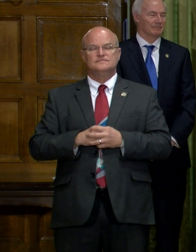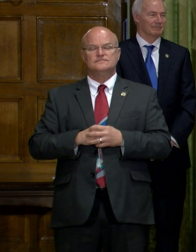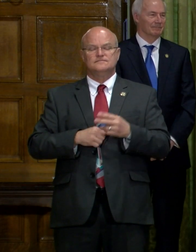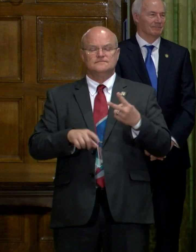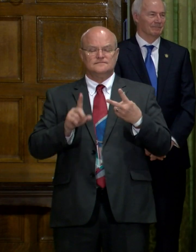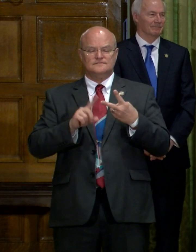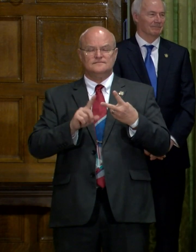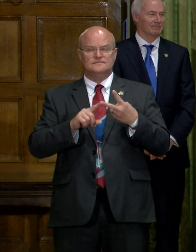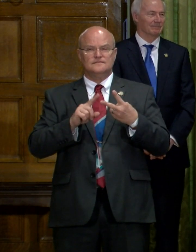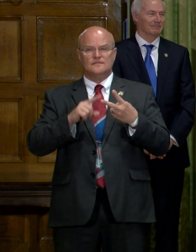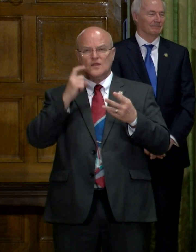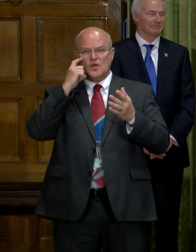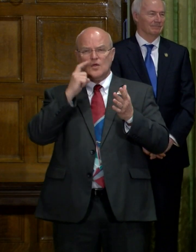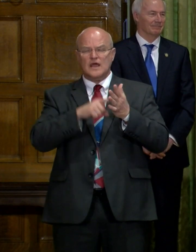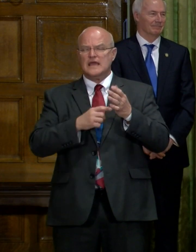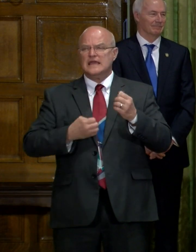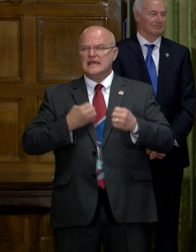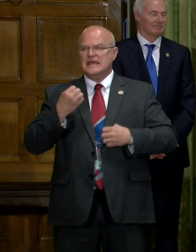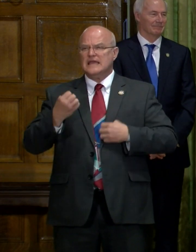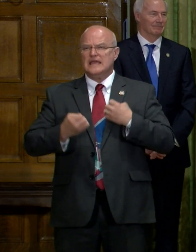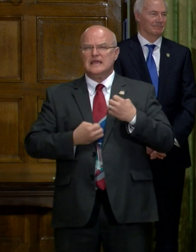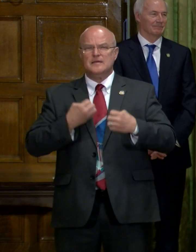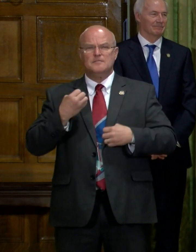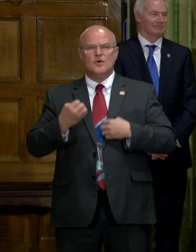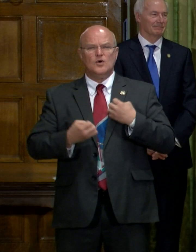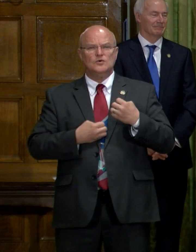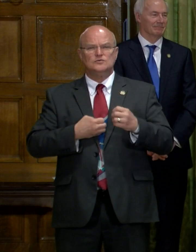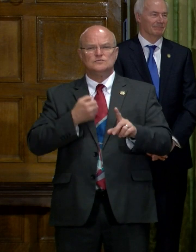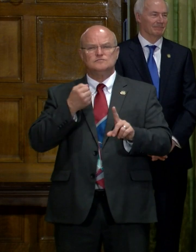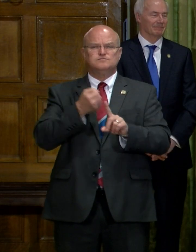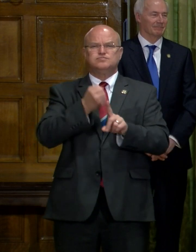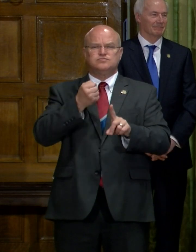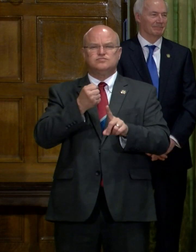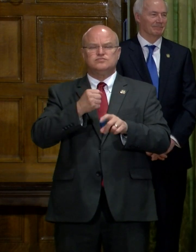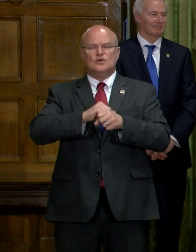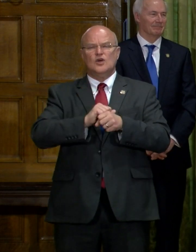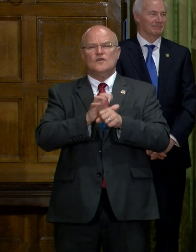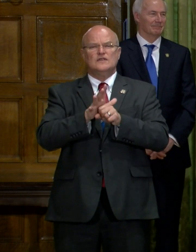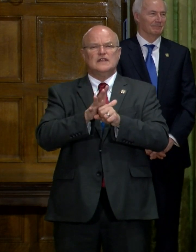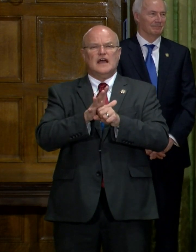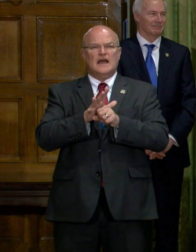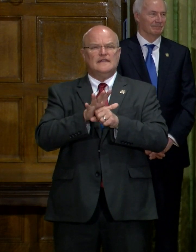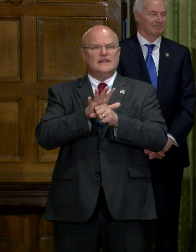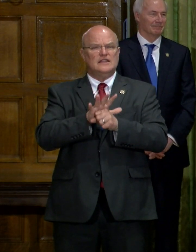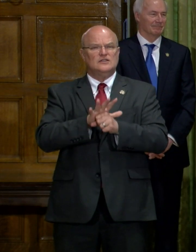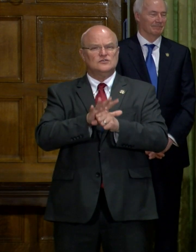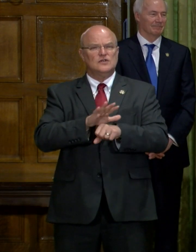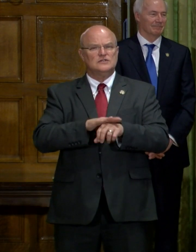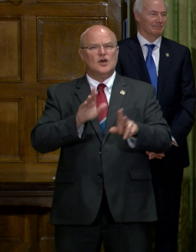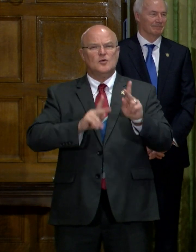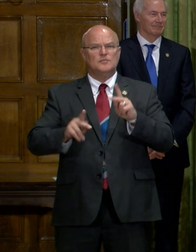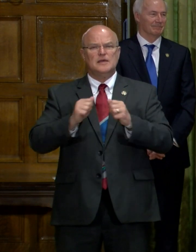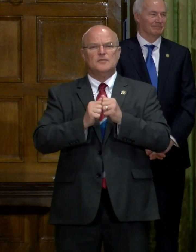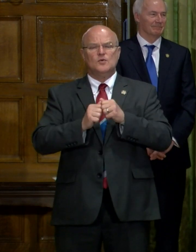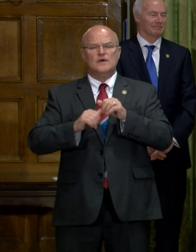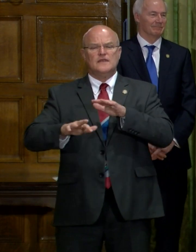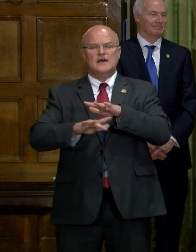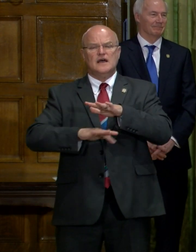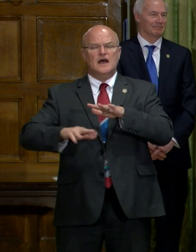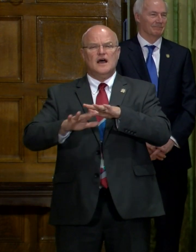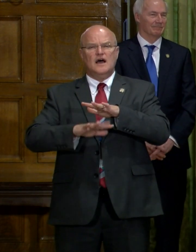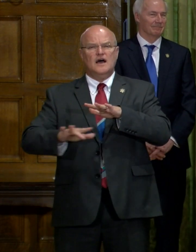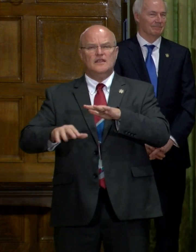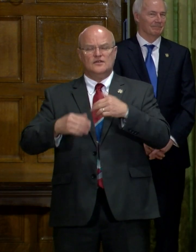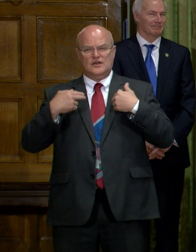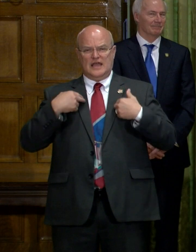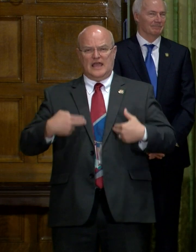Secondly, I want to recognize the emotional toll of COVID-19 and the particular stress on those with underlying or